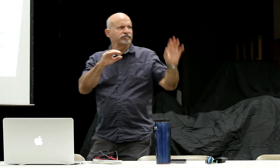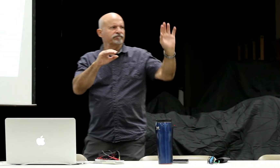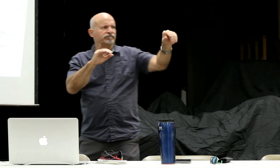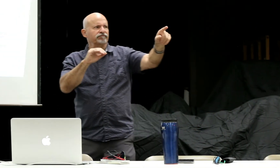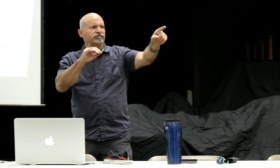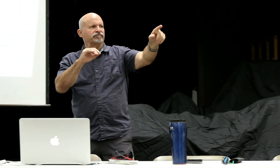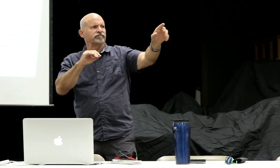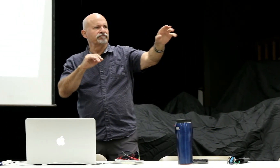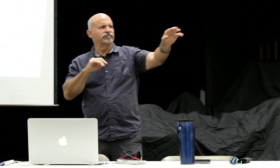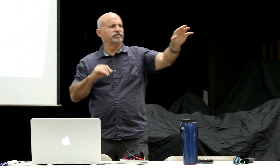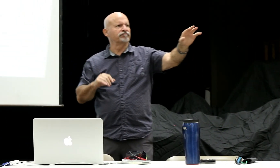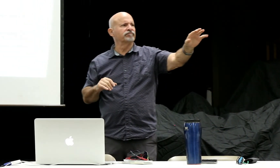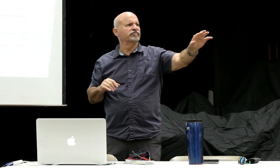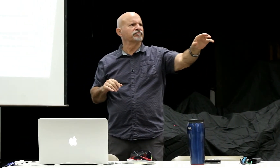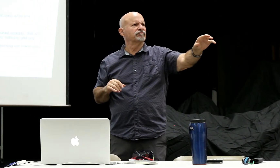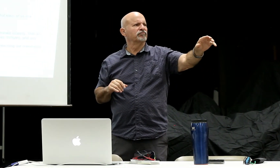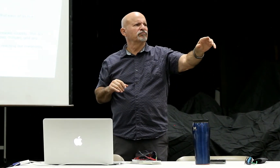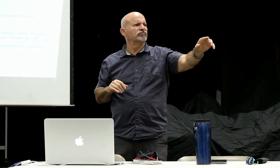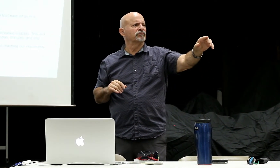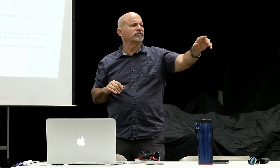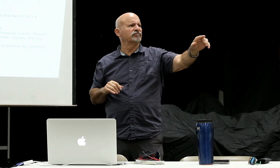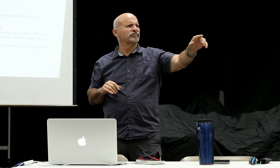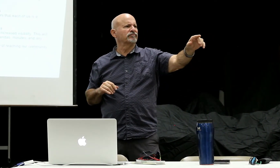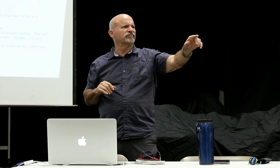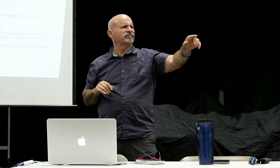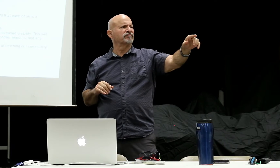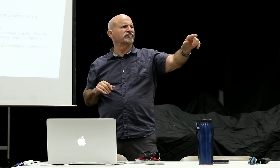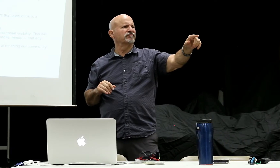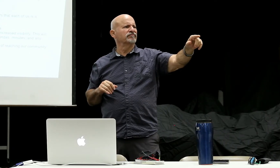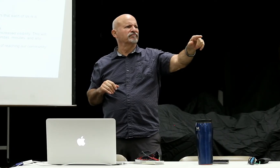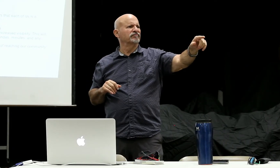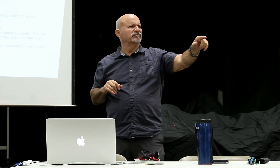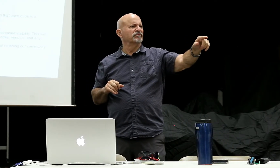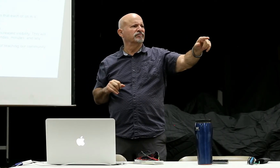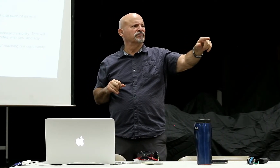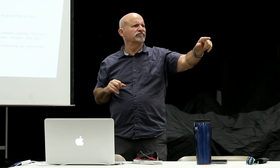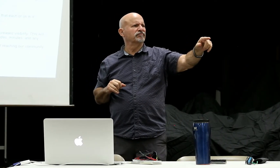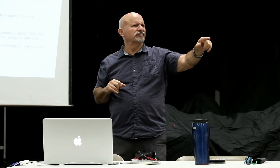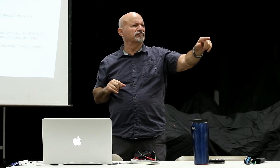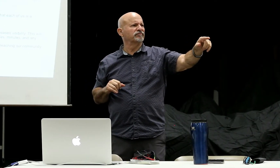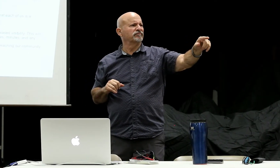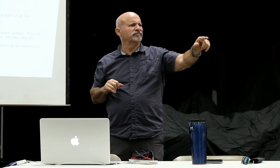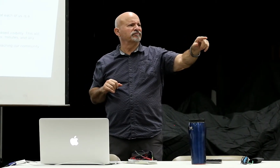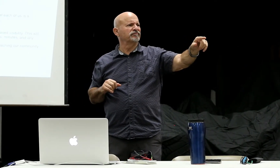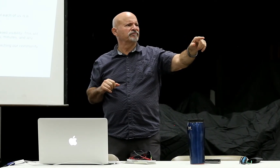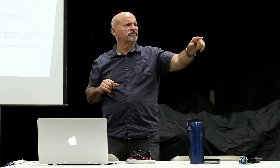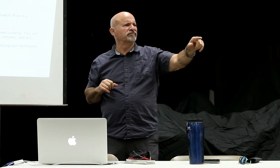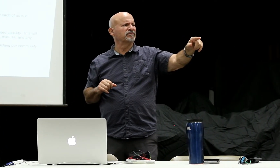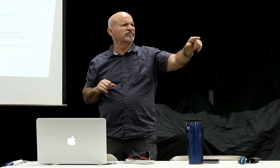out. Is there any other comments or a different issue? Darcy?